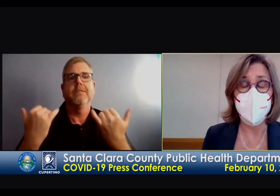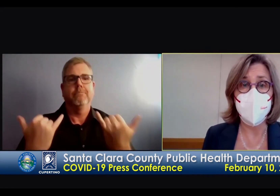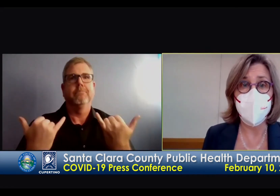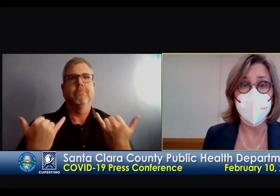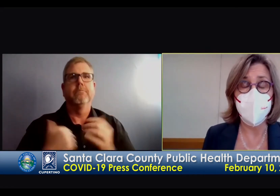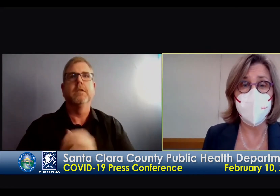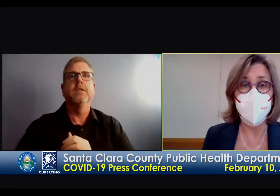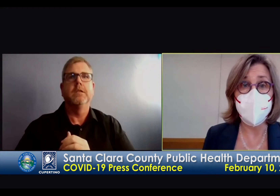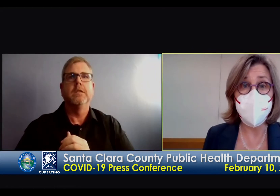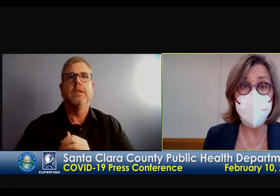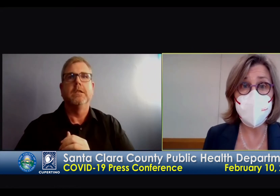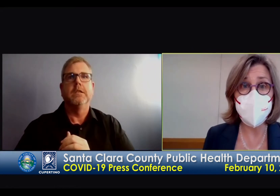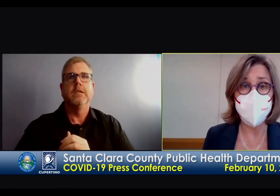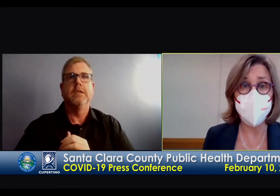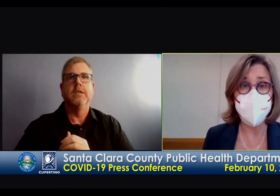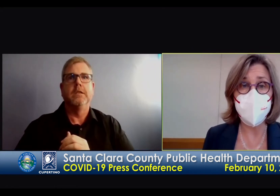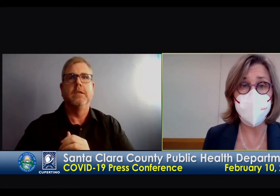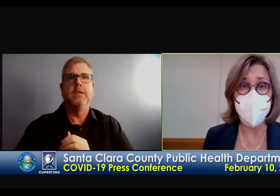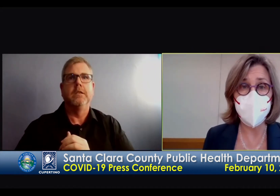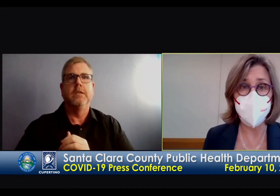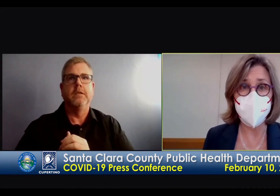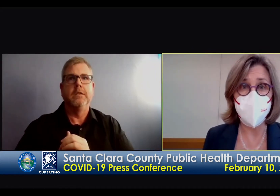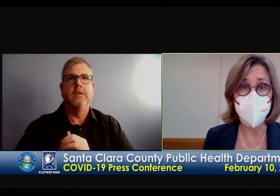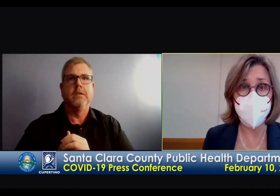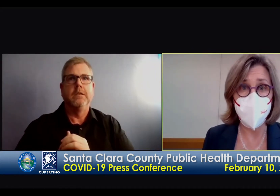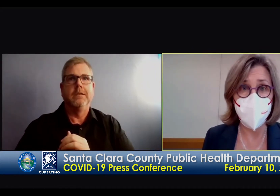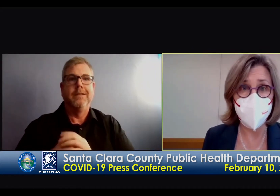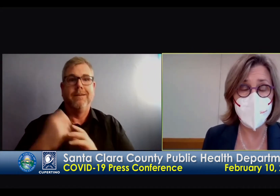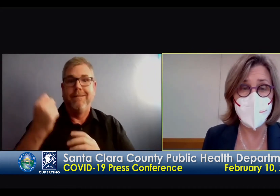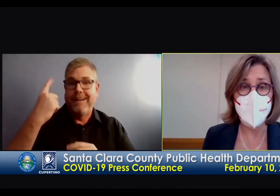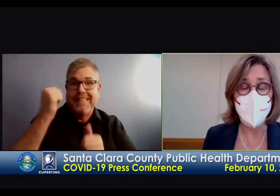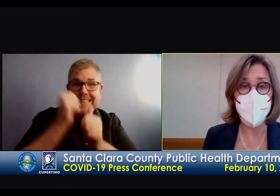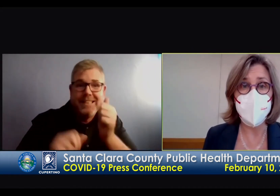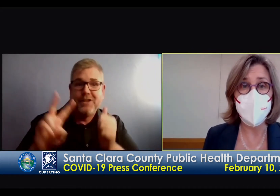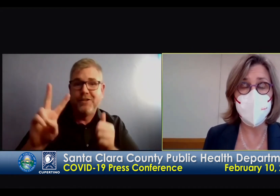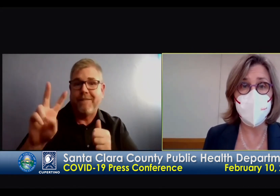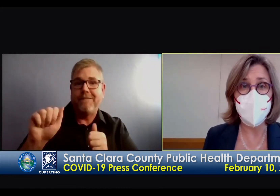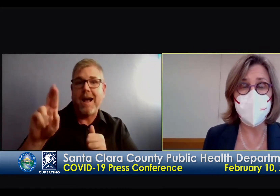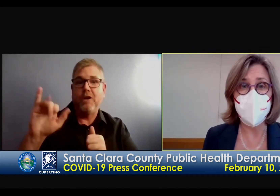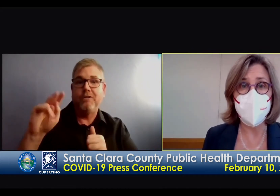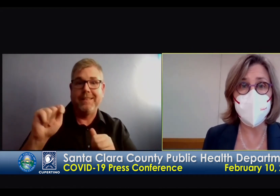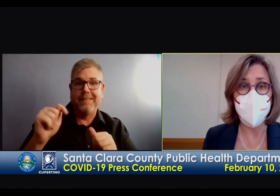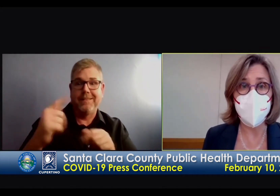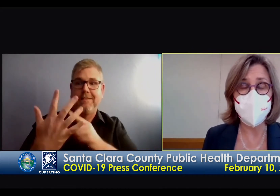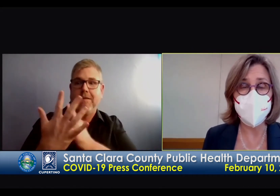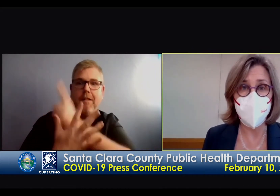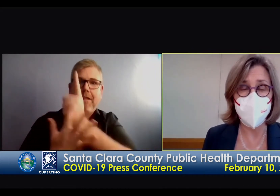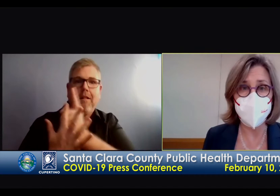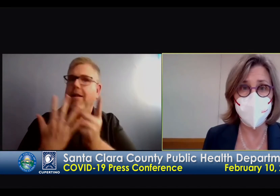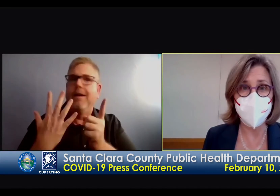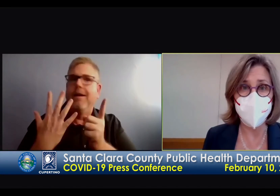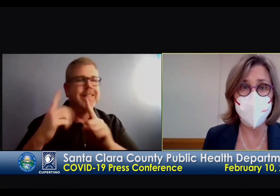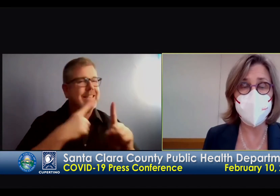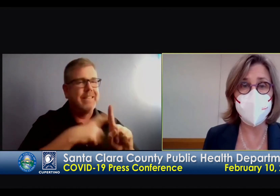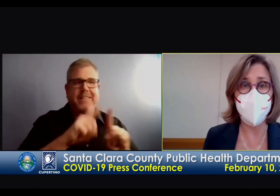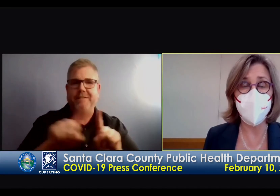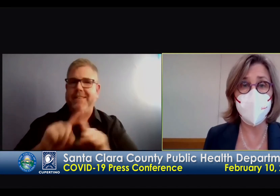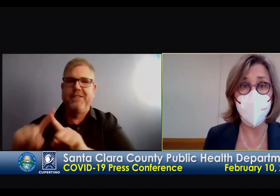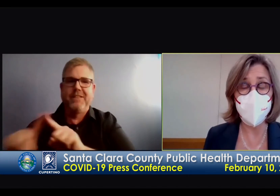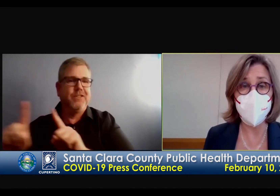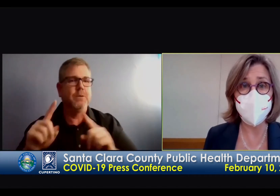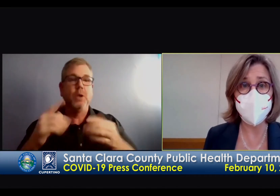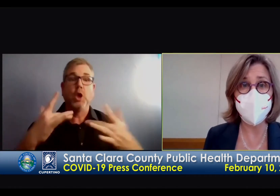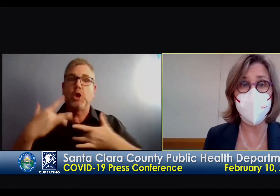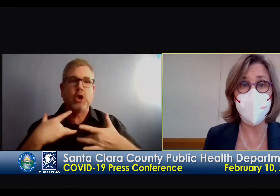And so the key is to be able to pick them up. And we do that through genomic sequencing. So in